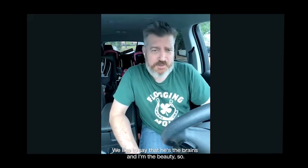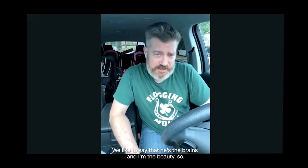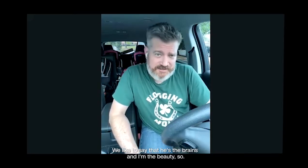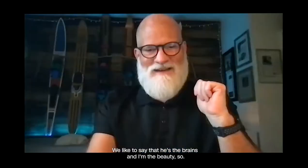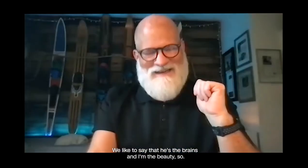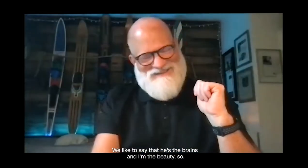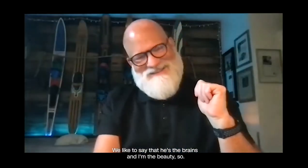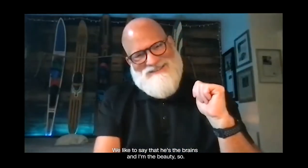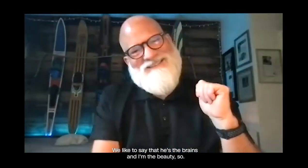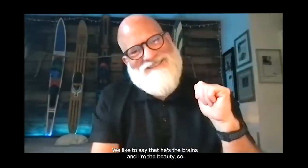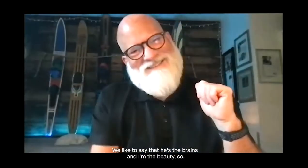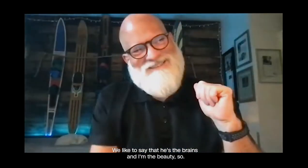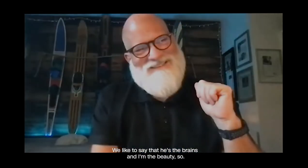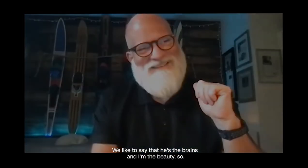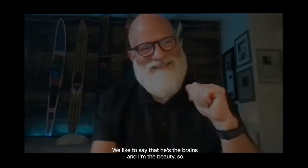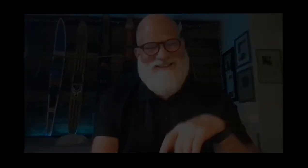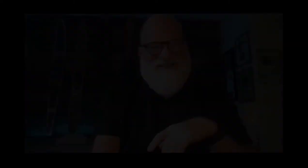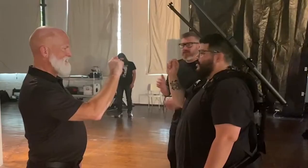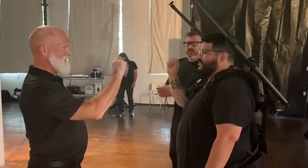I'm the beauty, so.